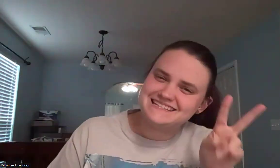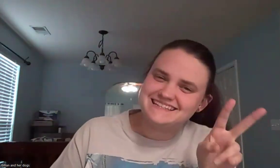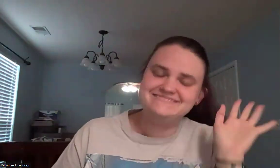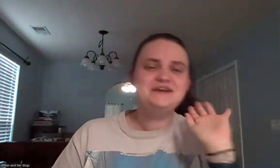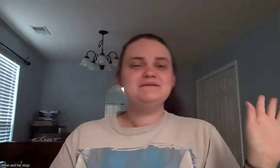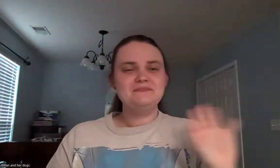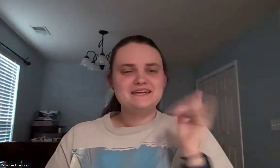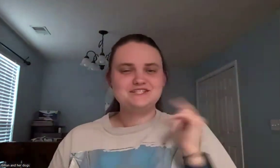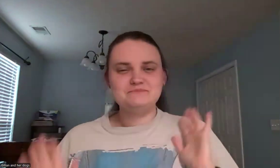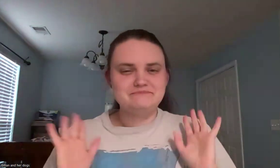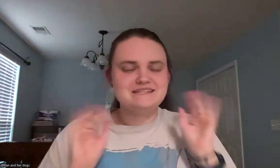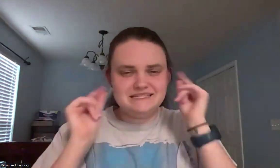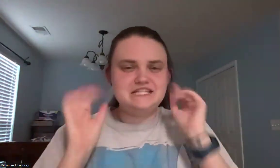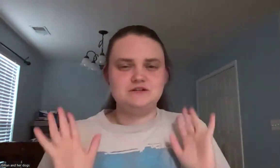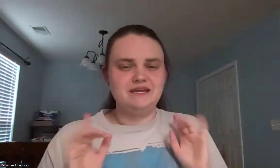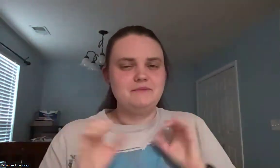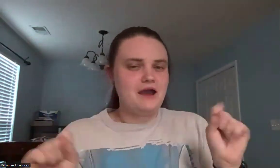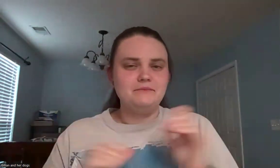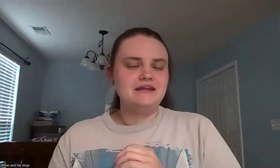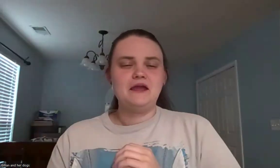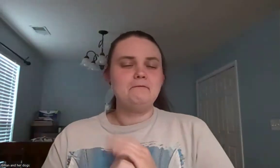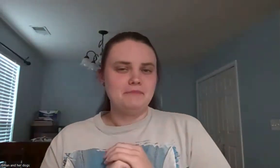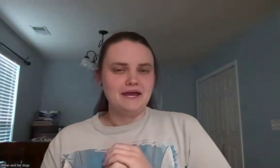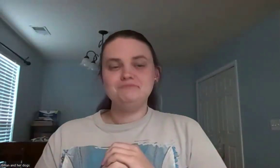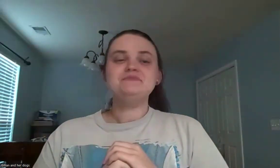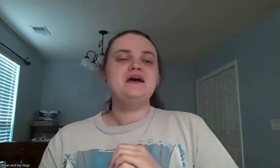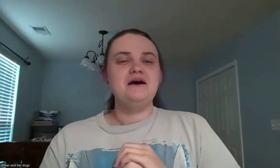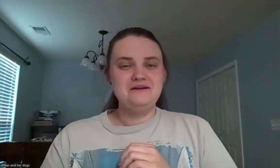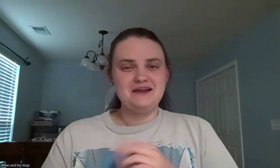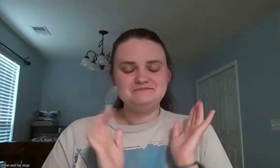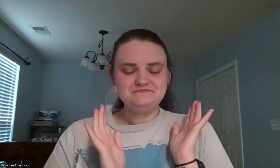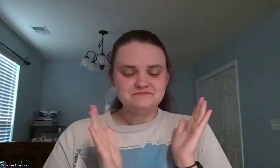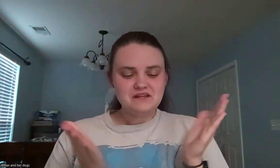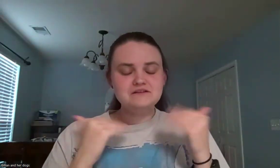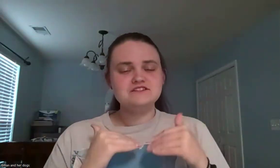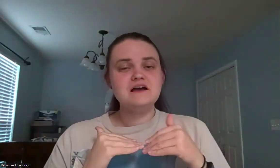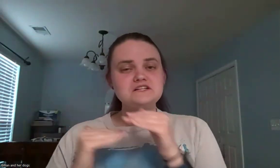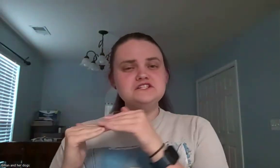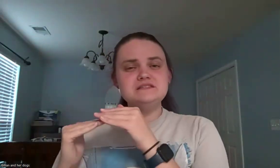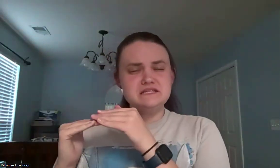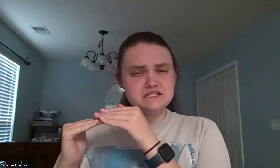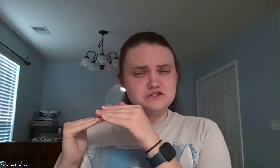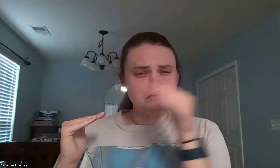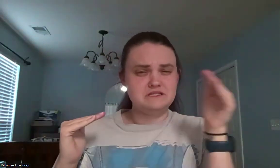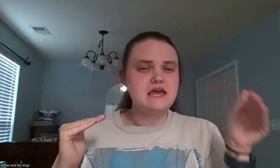it? That's the teacher in me coming out a minute there. My bad. Okay, so now let's do